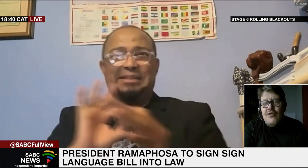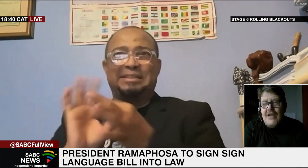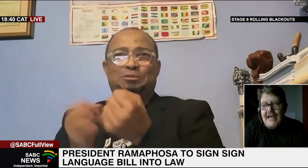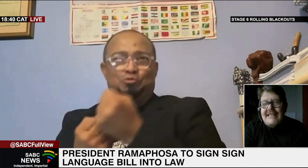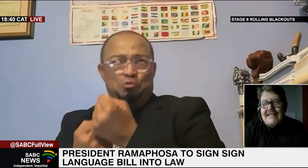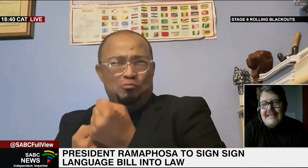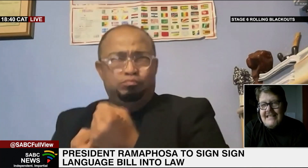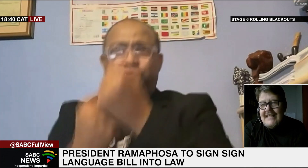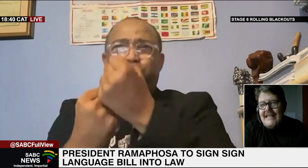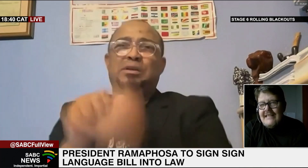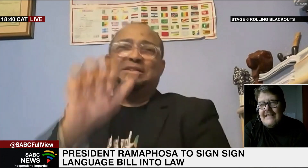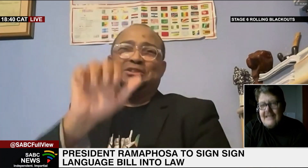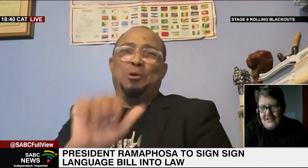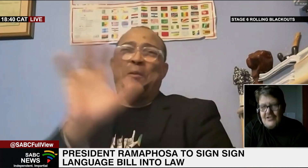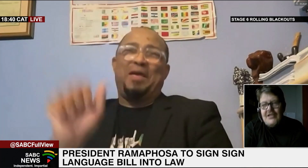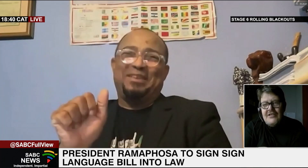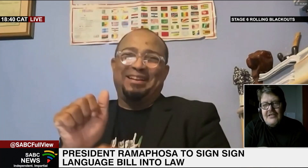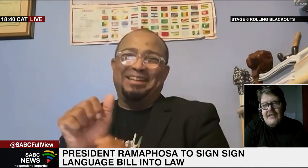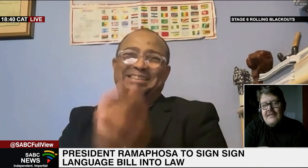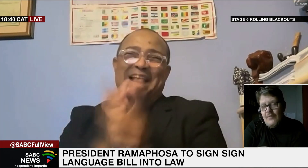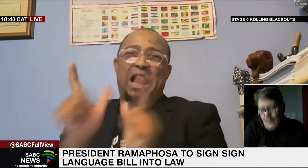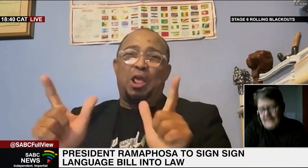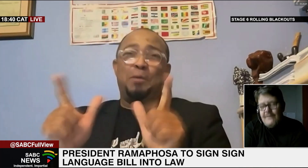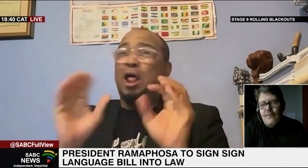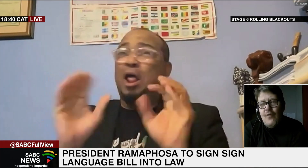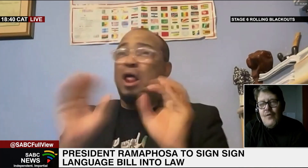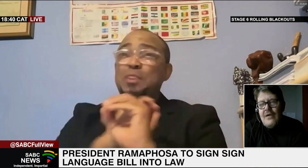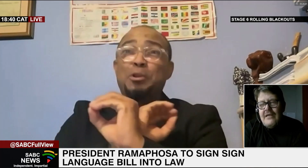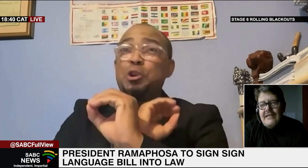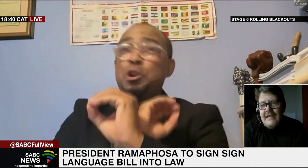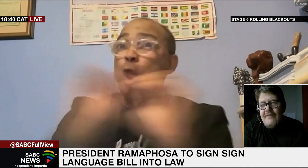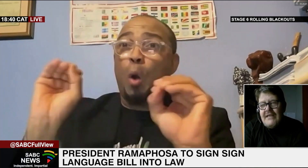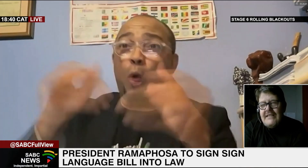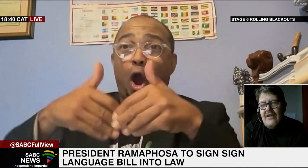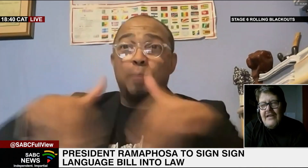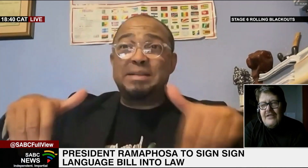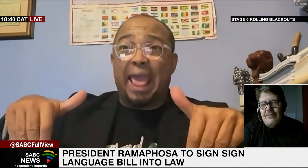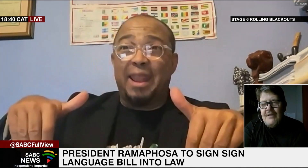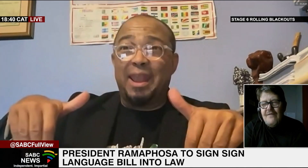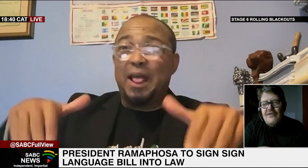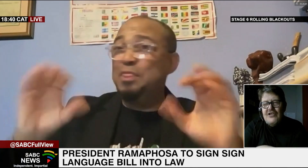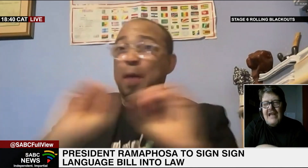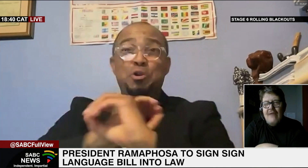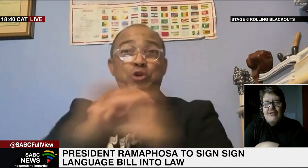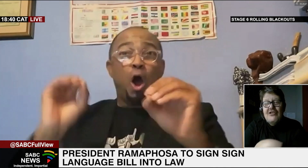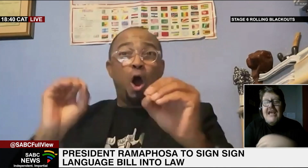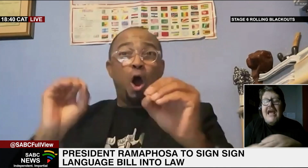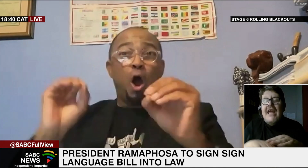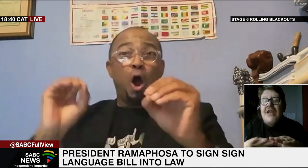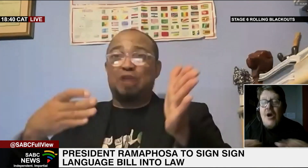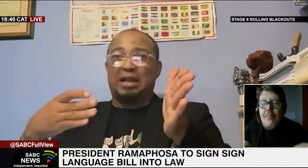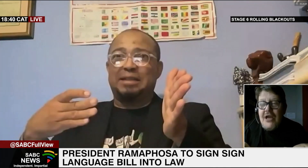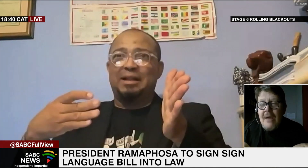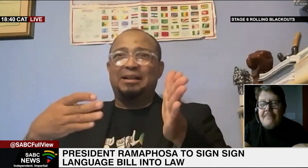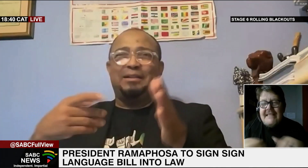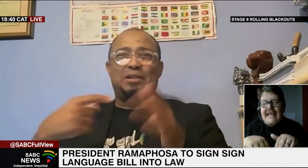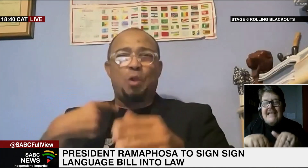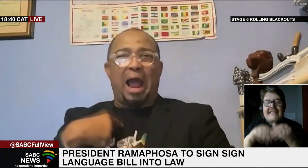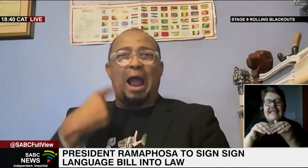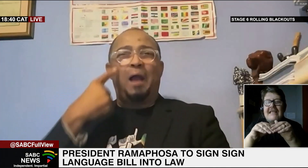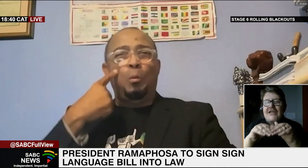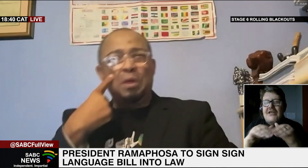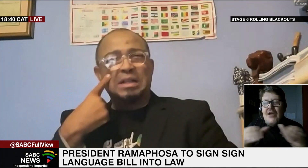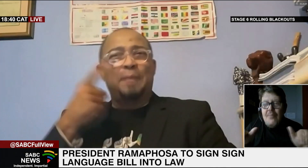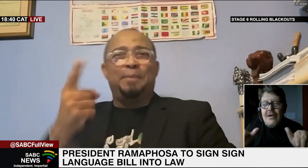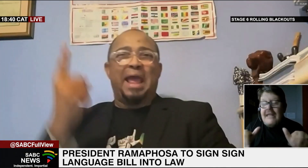Everybody united in it was for South African Sign Language to be an official language. Nobody